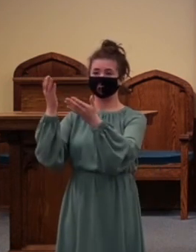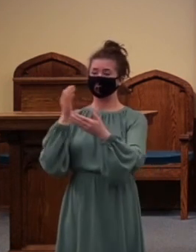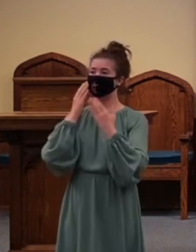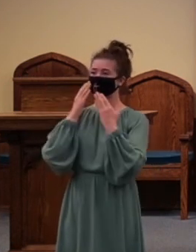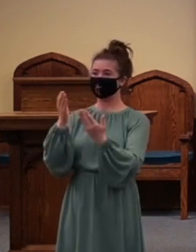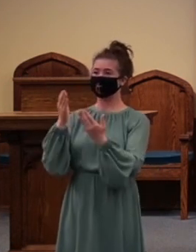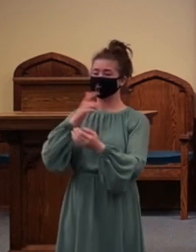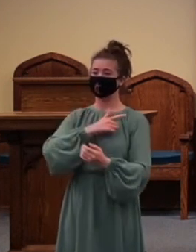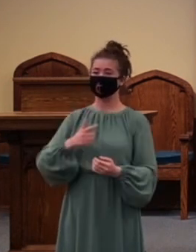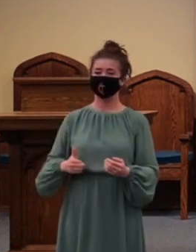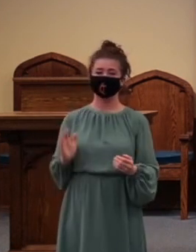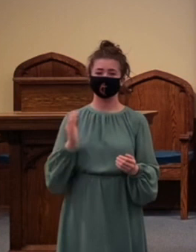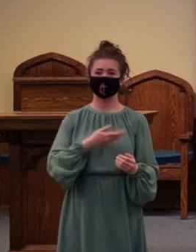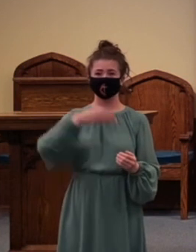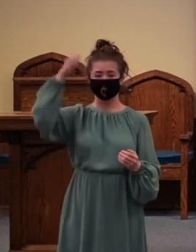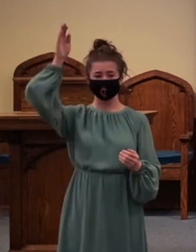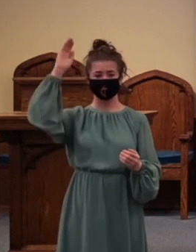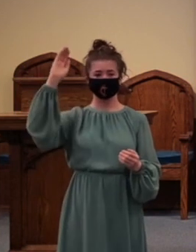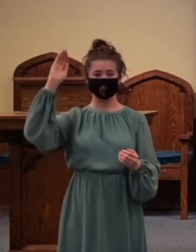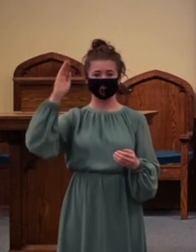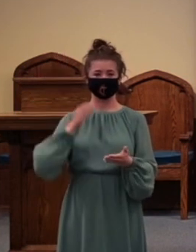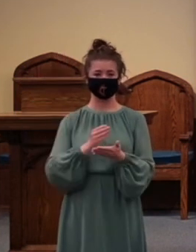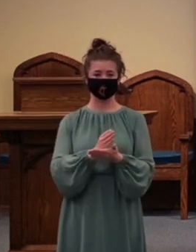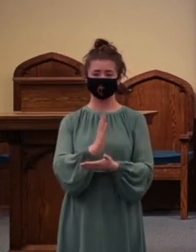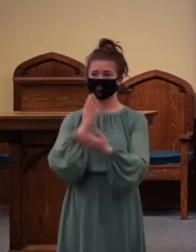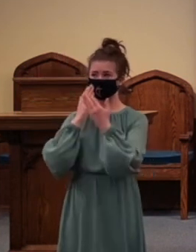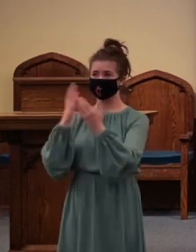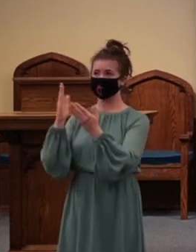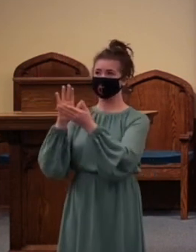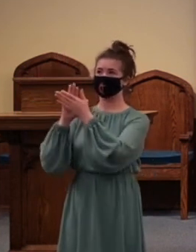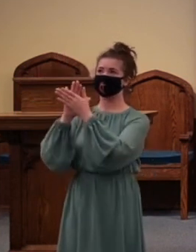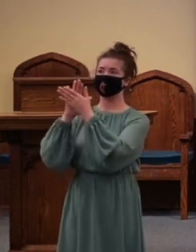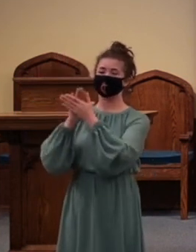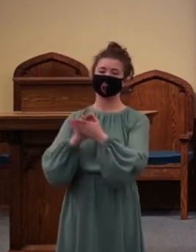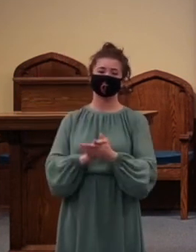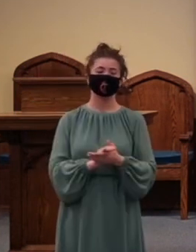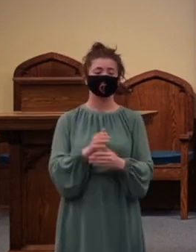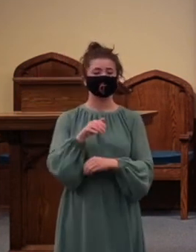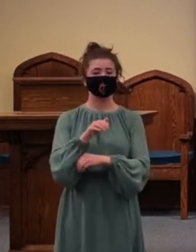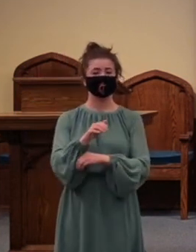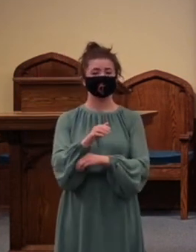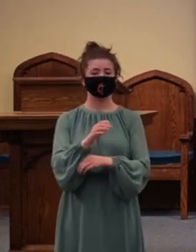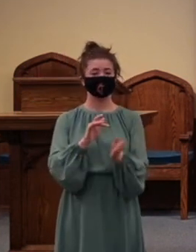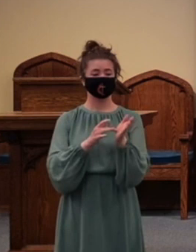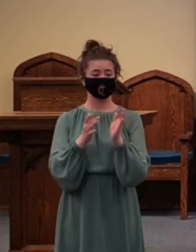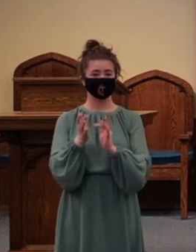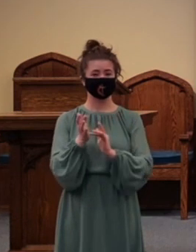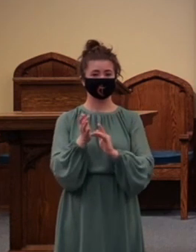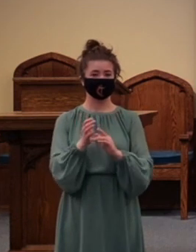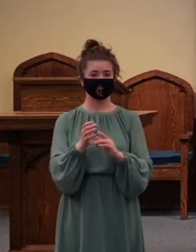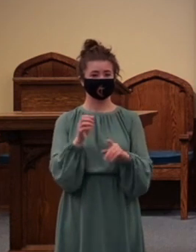the Lord our God. It is right to give our thanks and praise. On the night that Jesus was betrayed, he took the